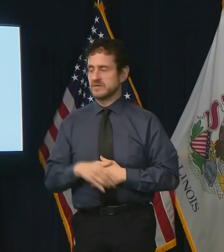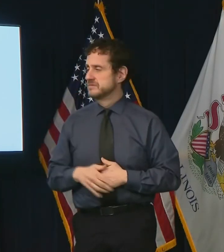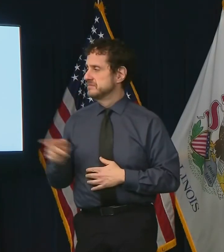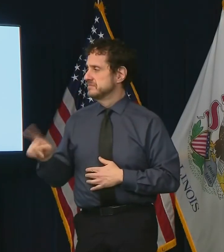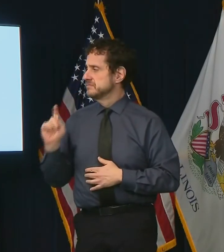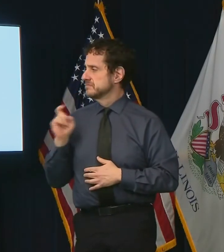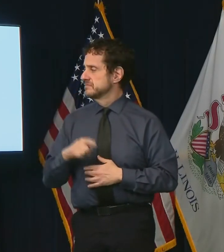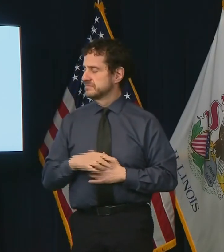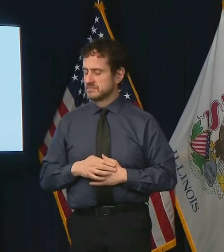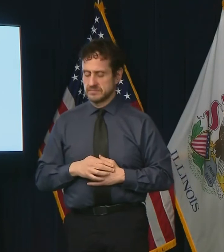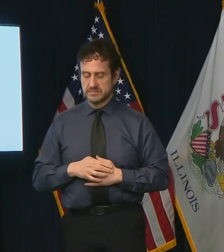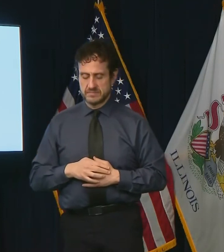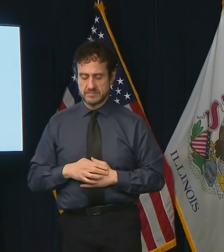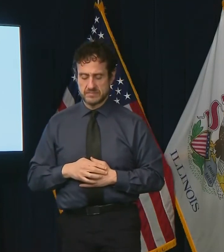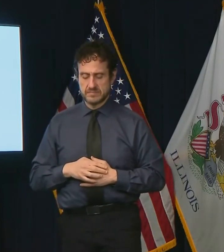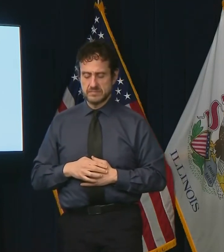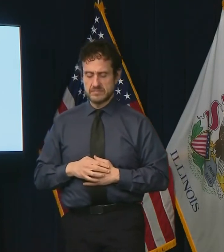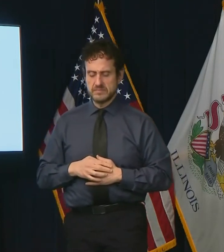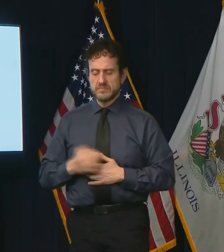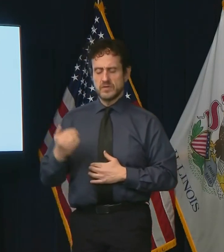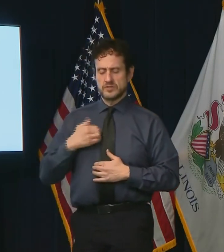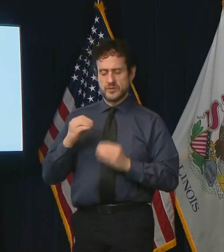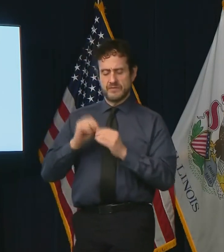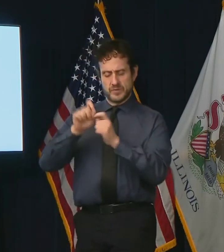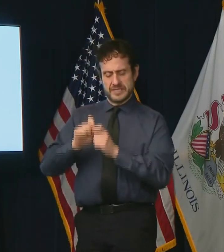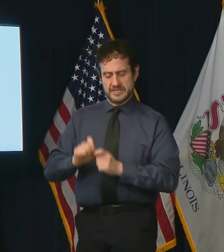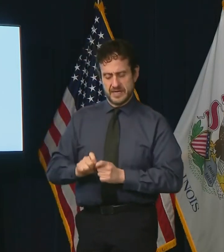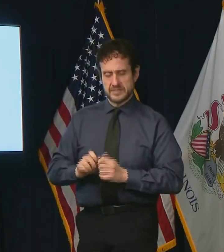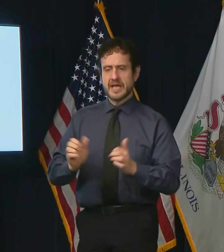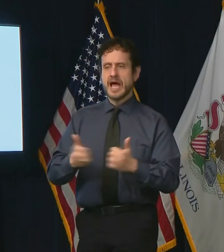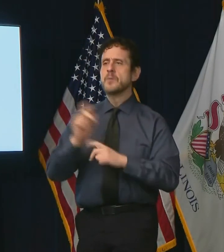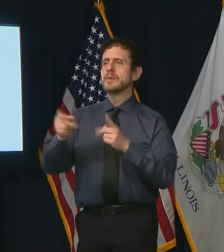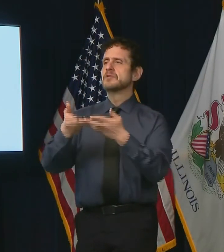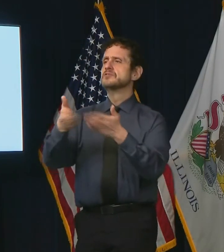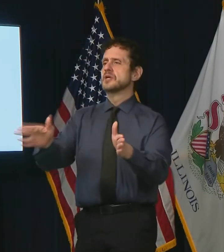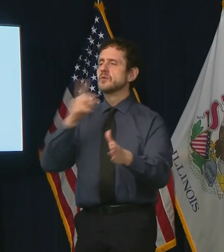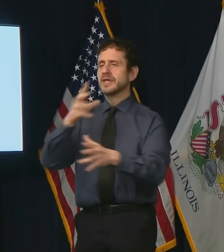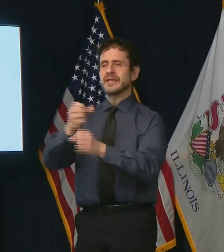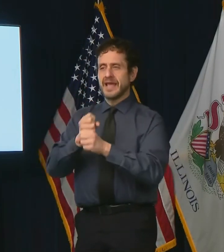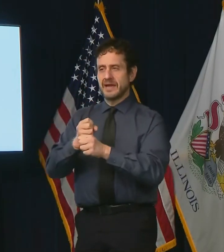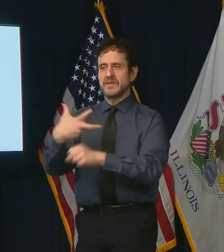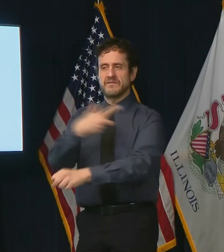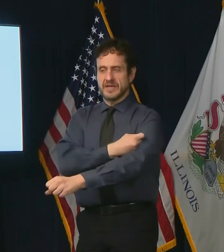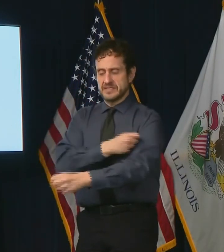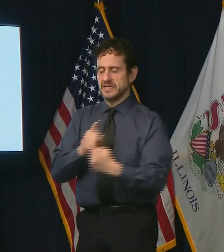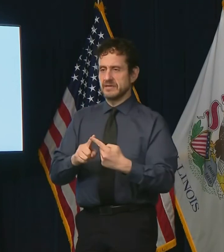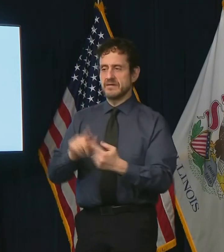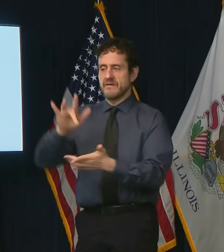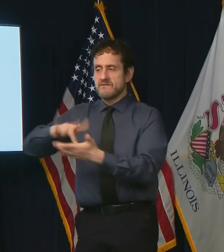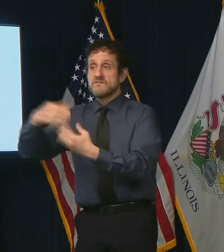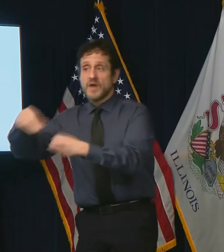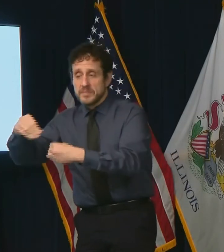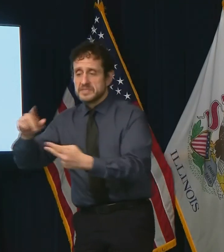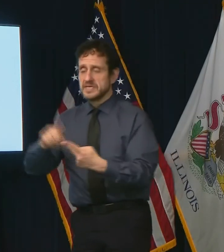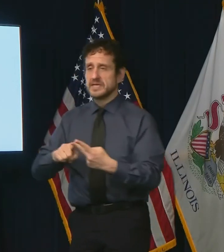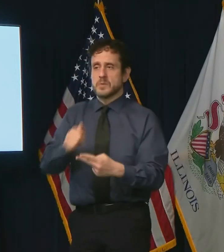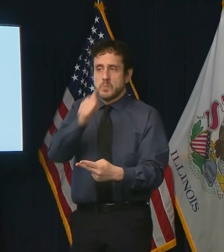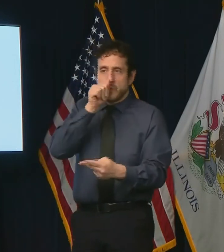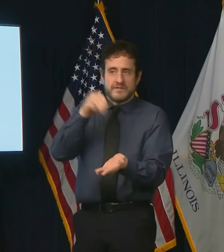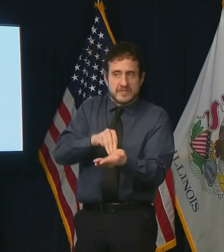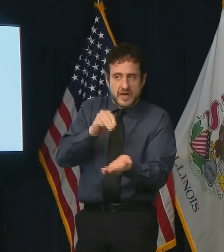Marnie Pike at the Daily Herald. Are there any more details on how the general public could receive the vaccine? At pharmacies, private practices, at large facilities similar to